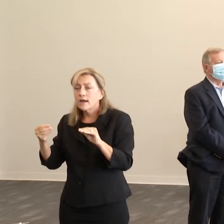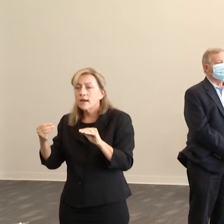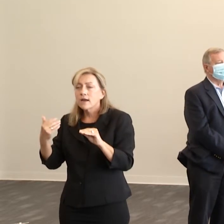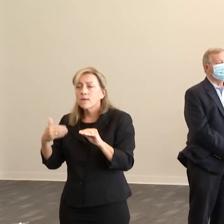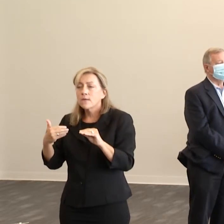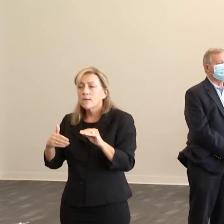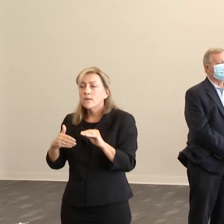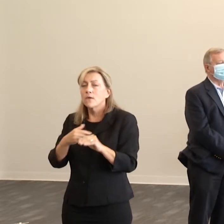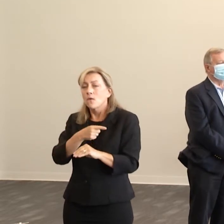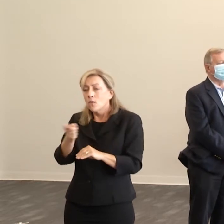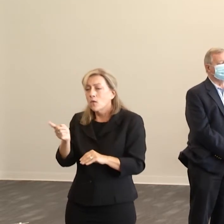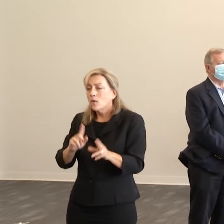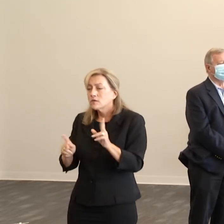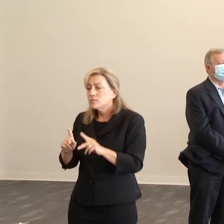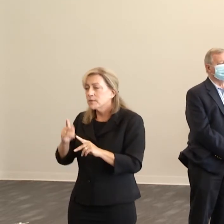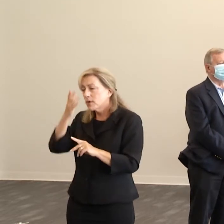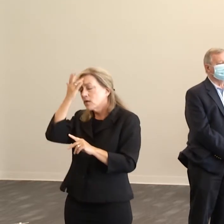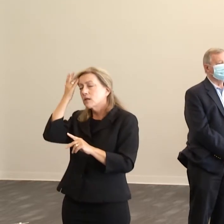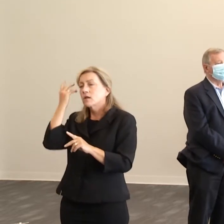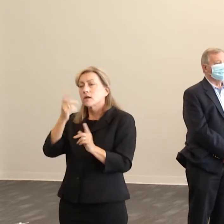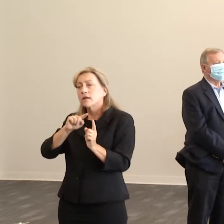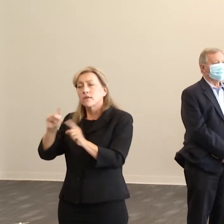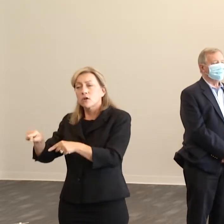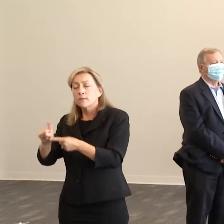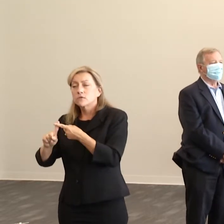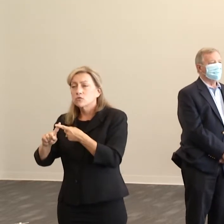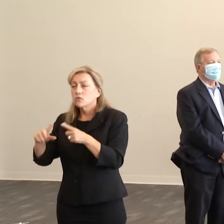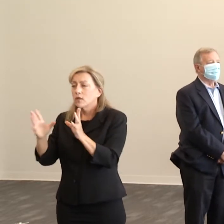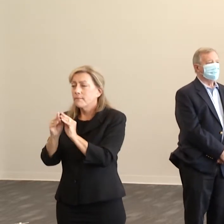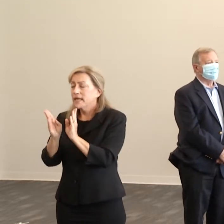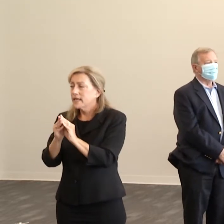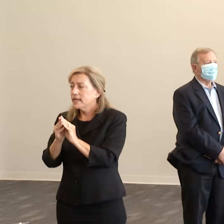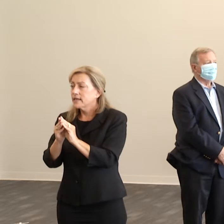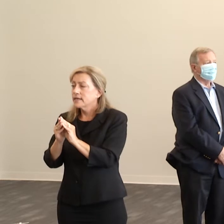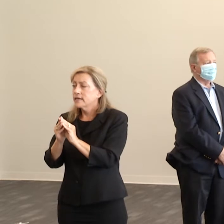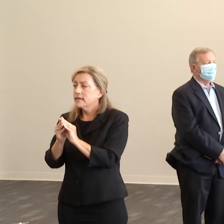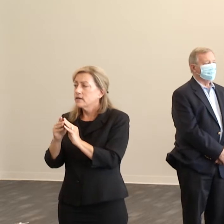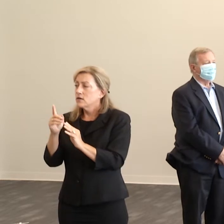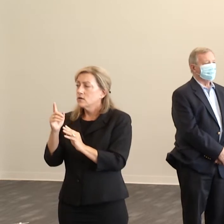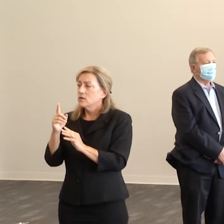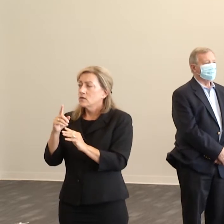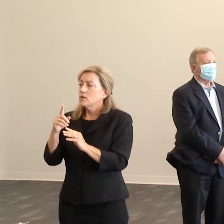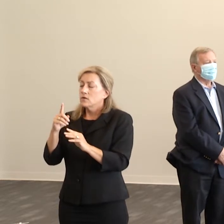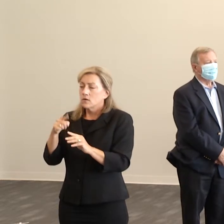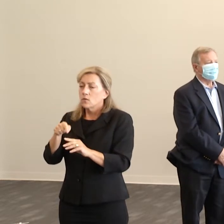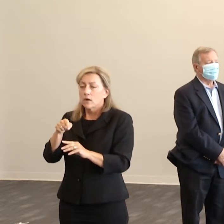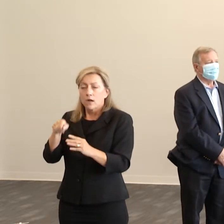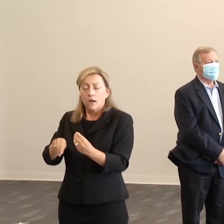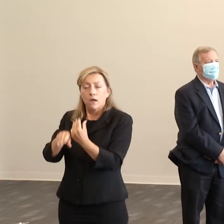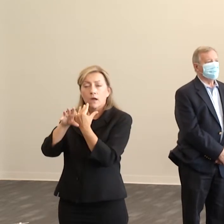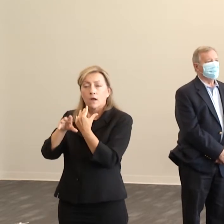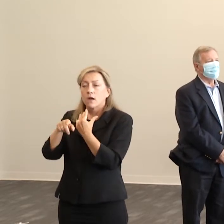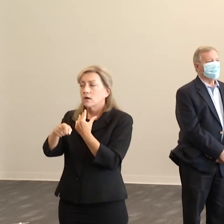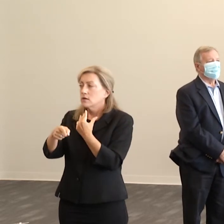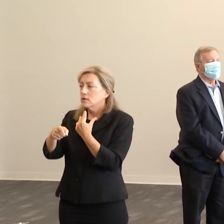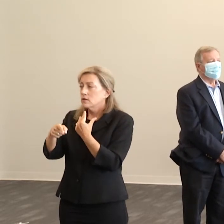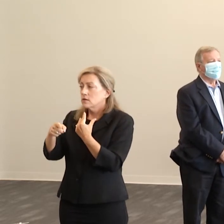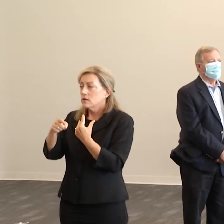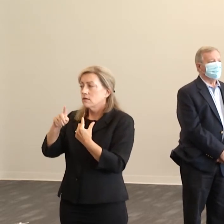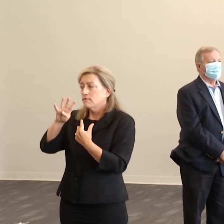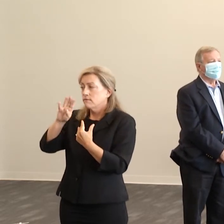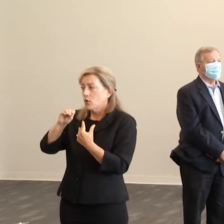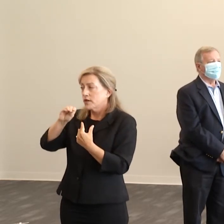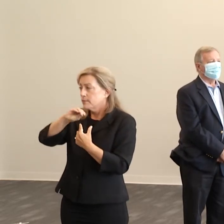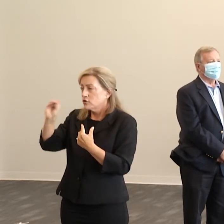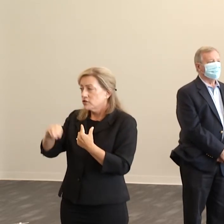of those who were on the meeting, on the call, 40% stated that they had not received